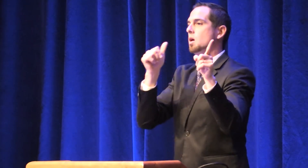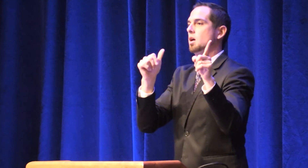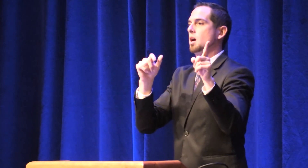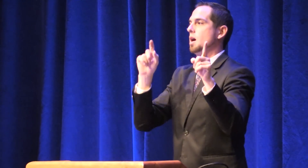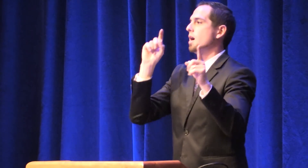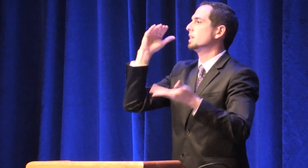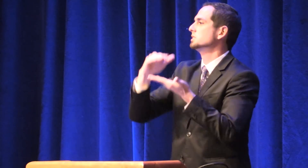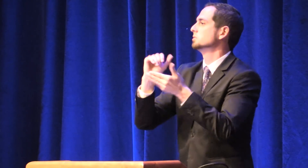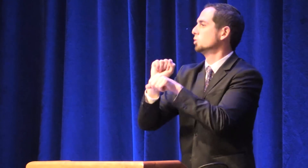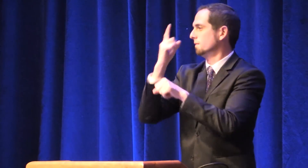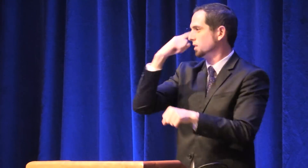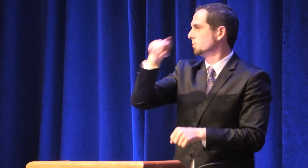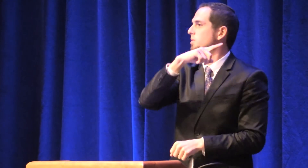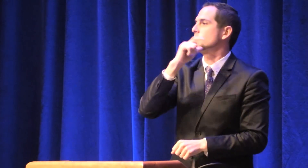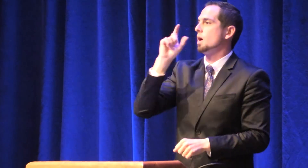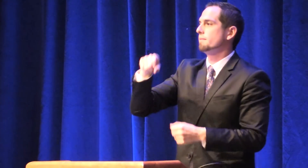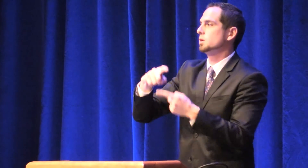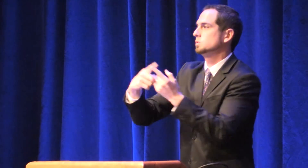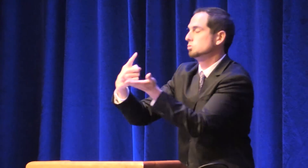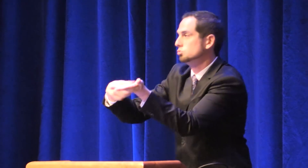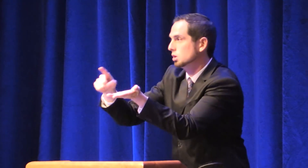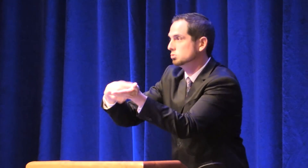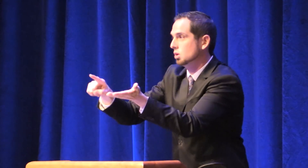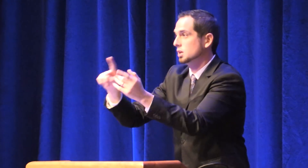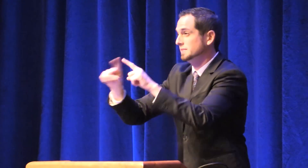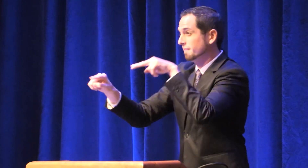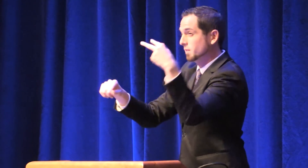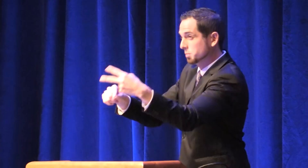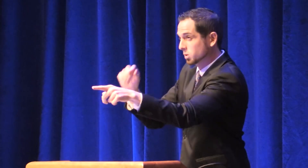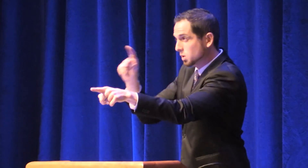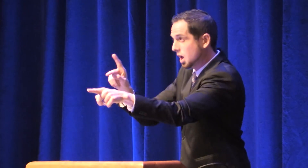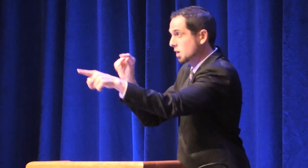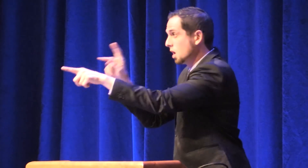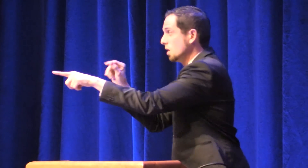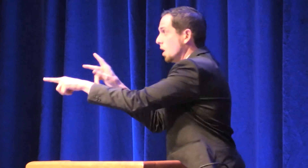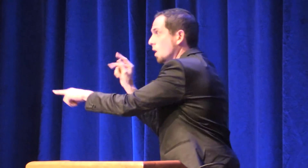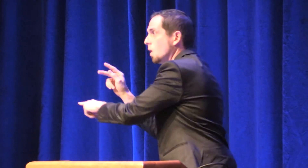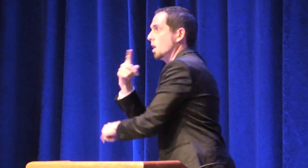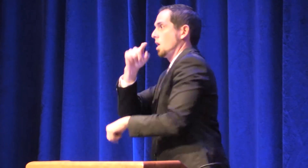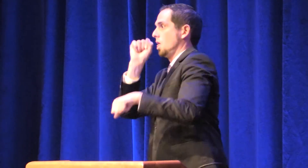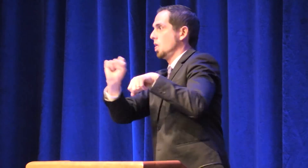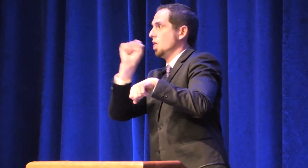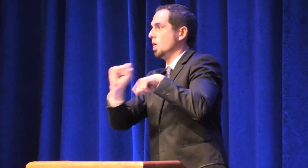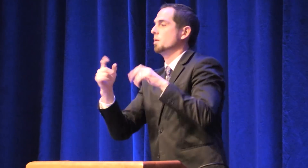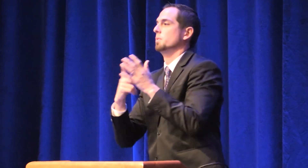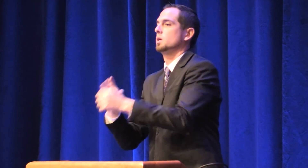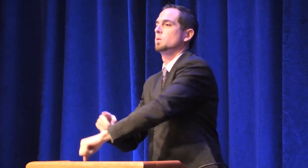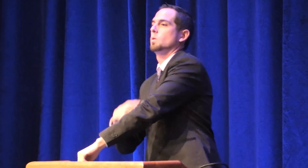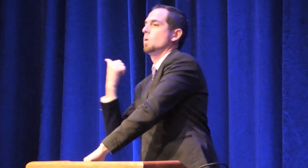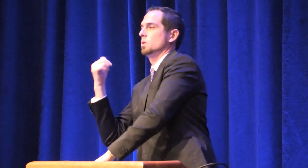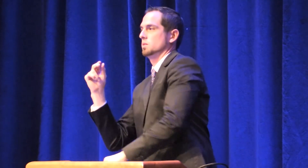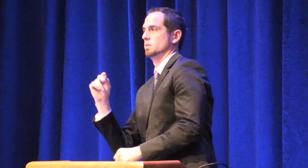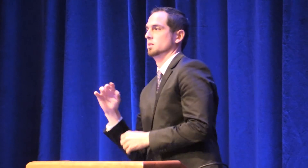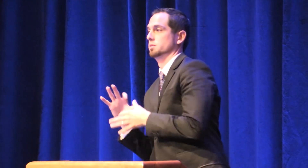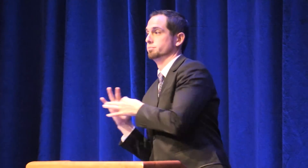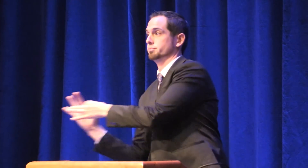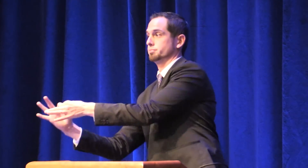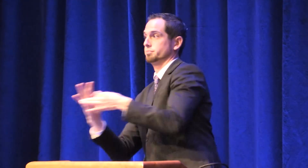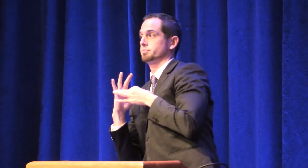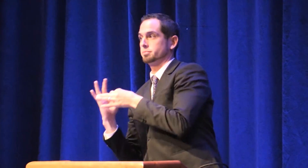with government entities, and made headway. The government didn't have to do the work to reach